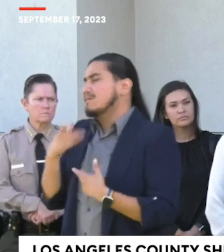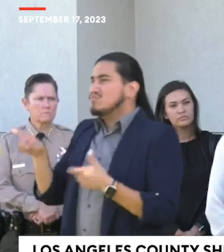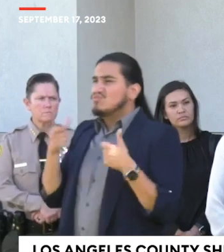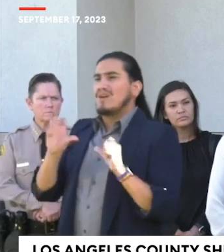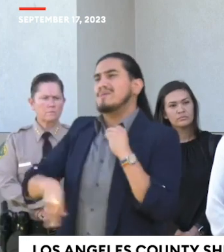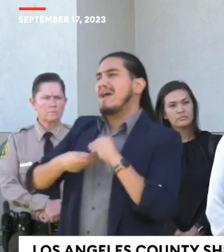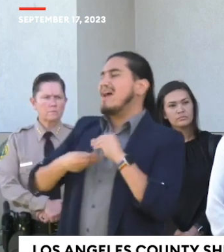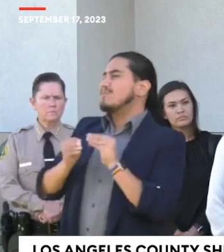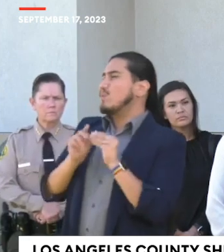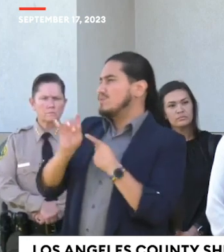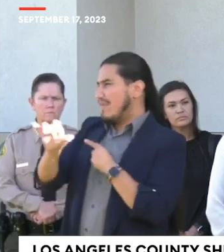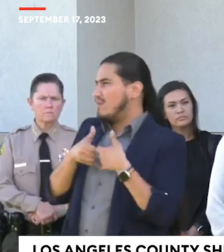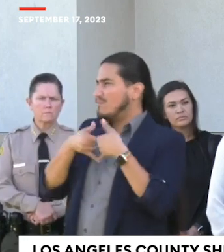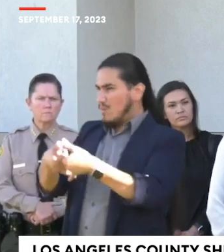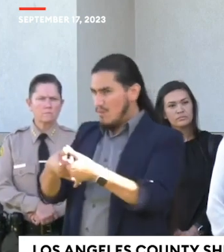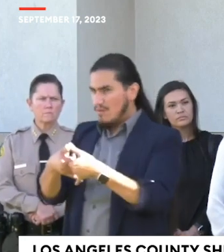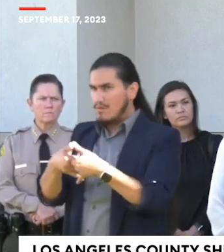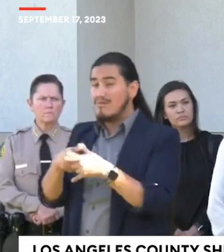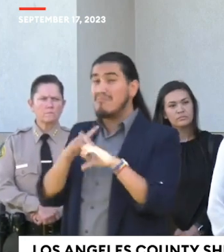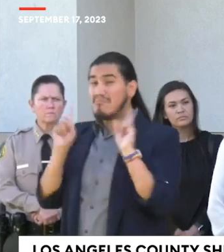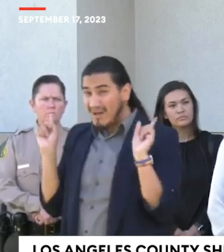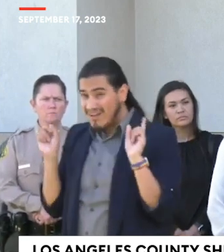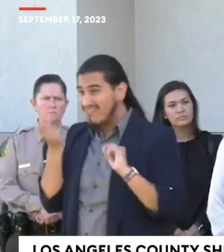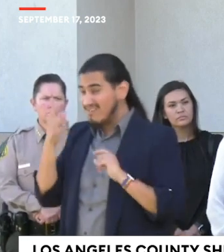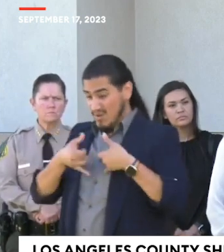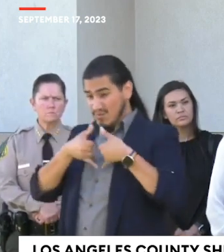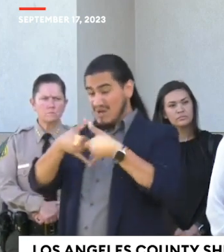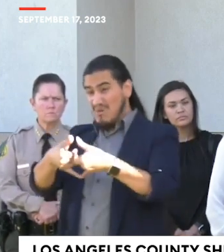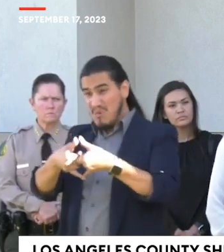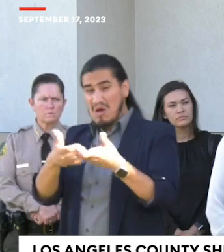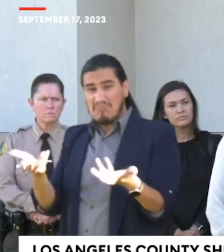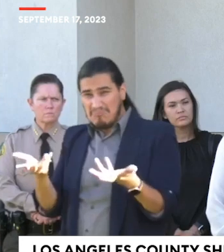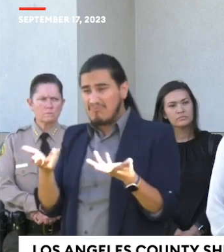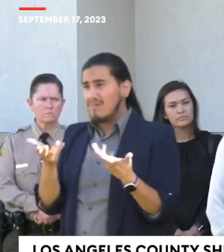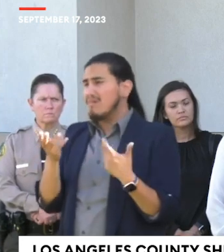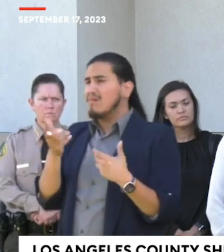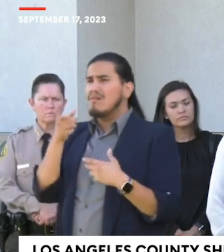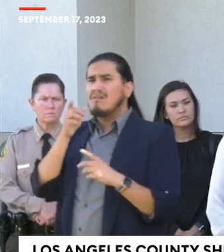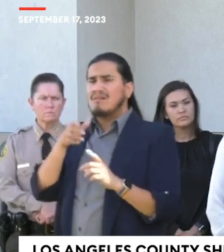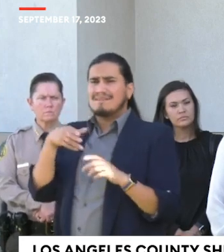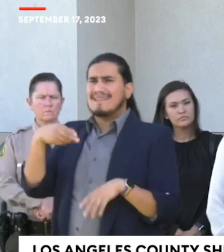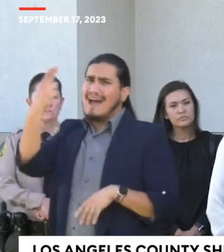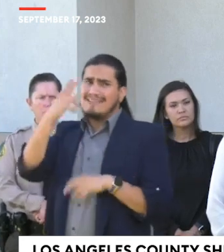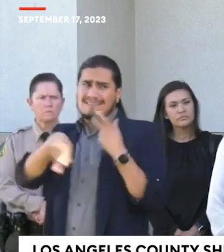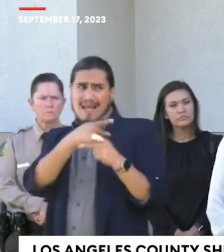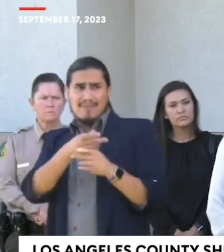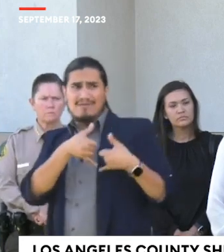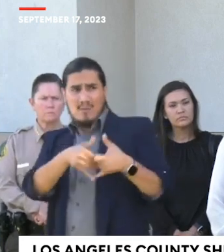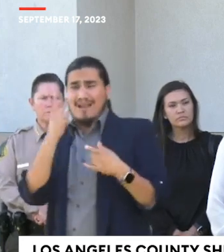add more to that. But hey, a reward's a reward. It's one of the highest ones I've